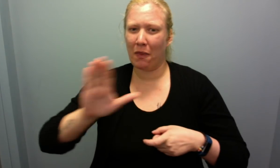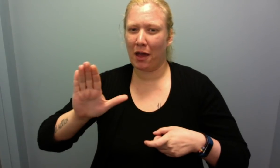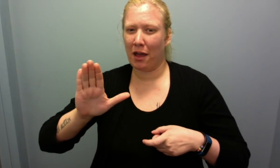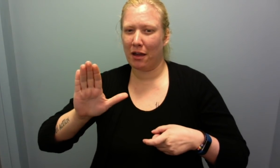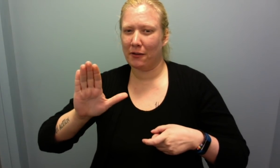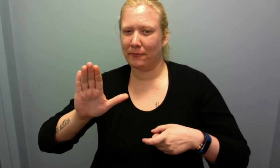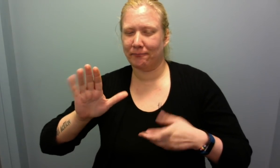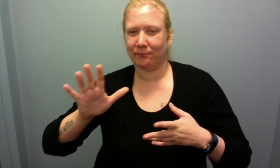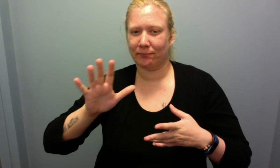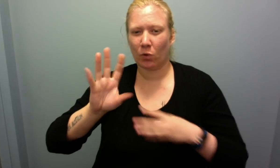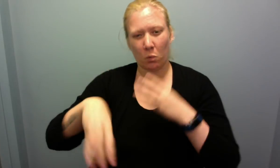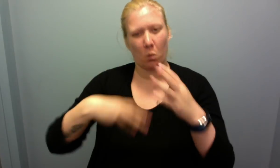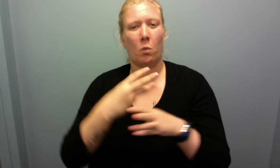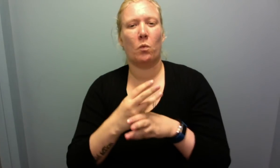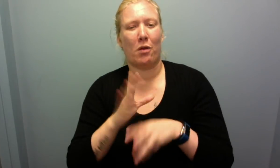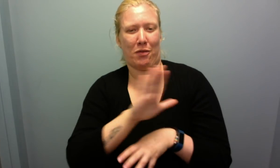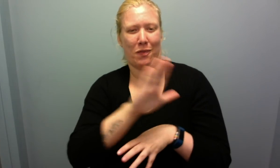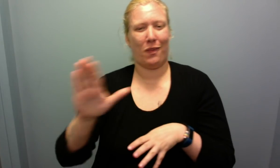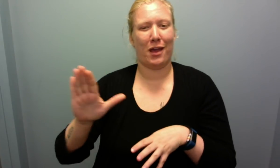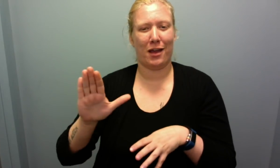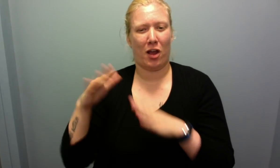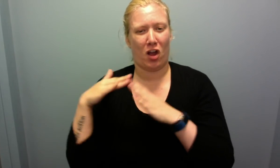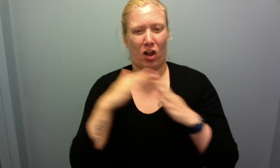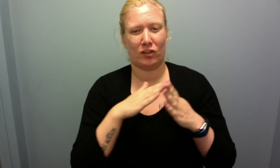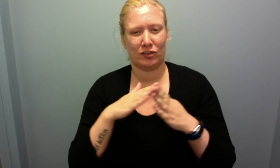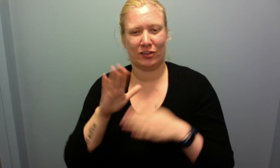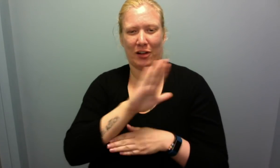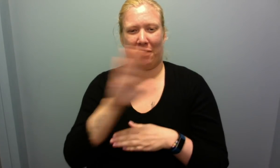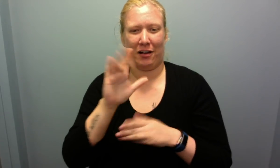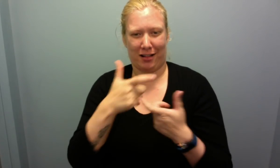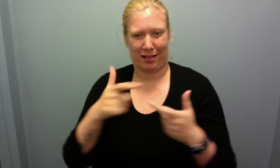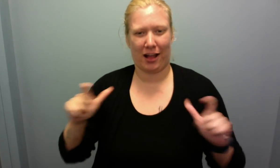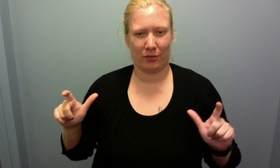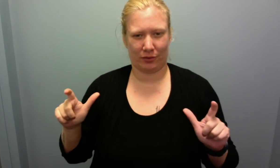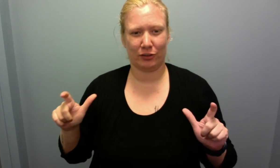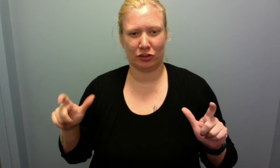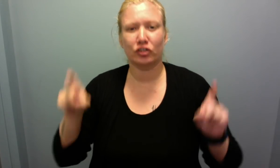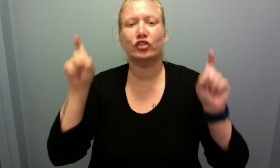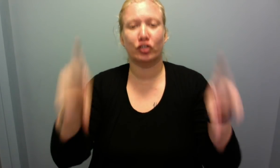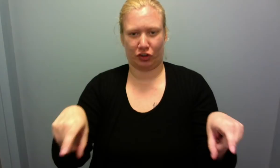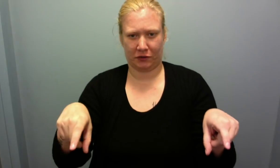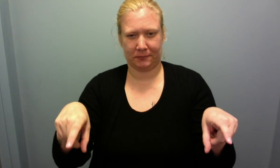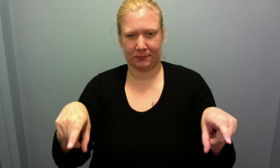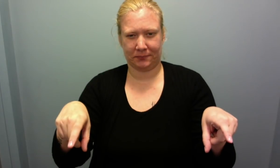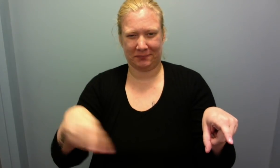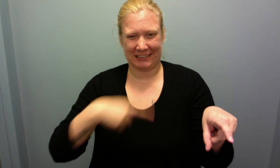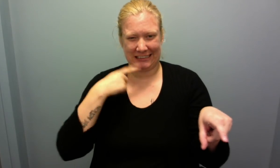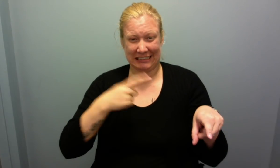experience now. And hearing people really need to be allies and support the growth